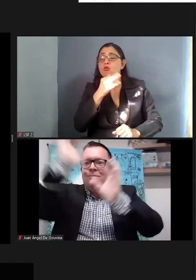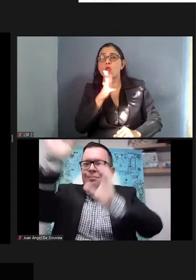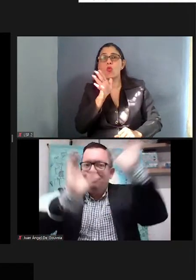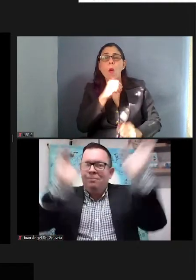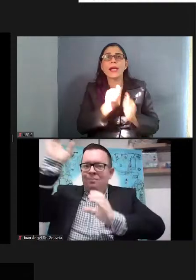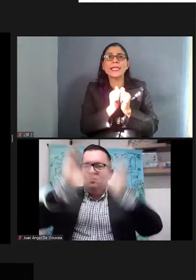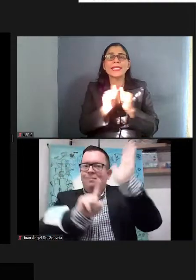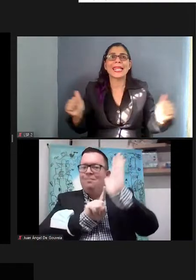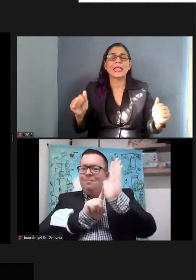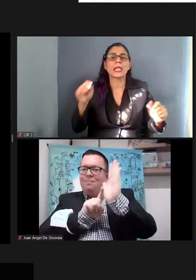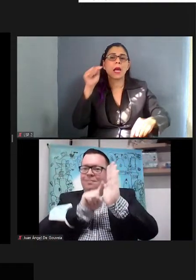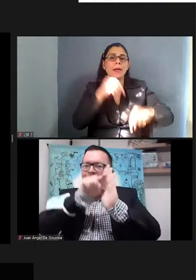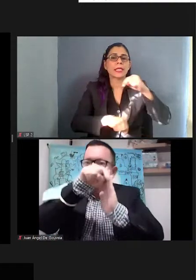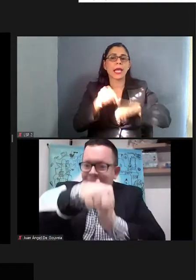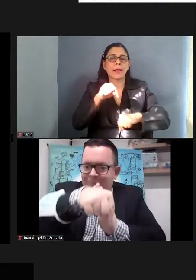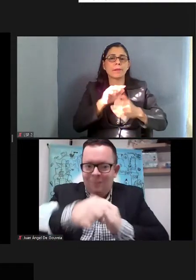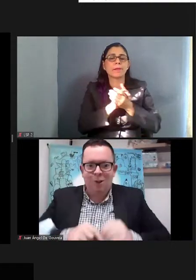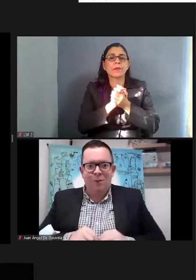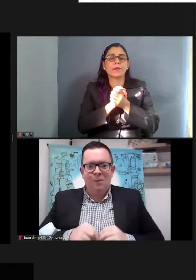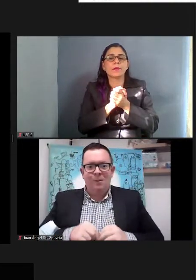not have disabilities